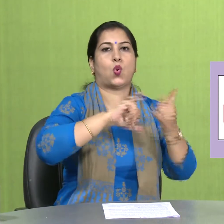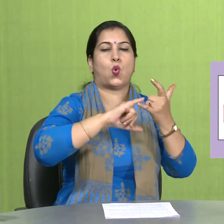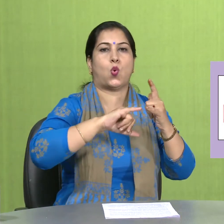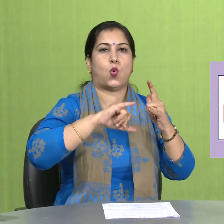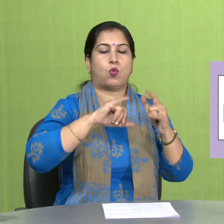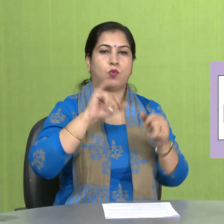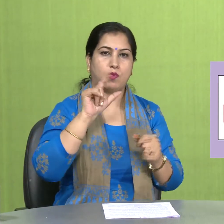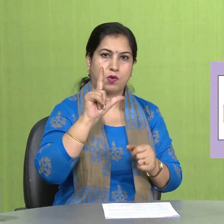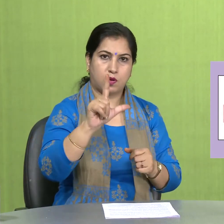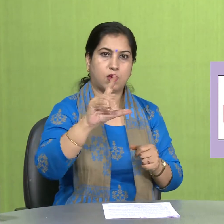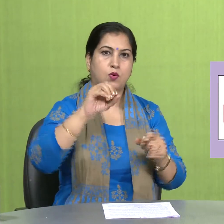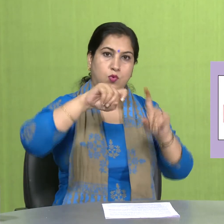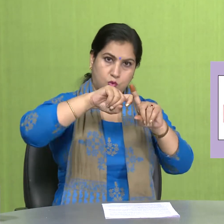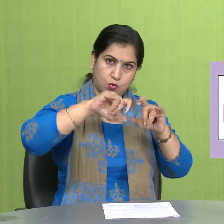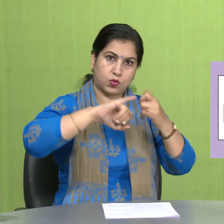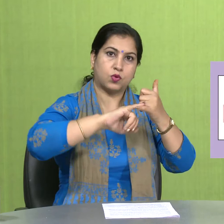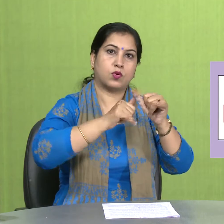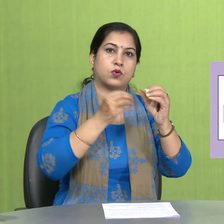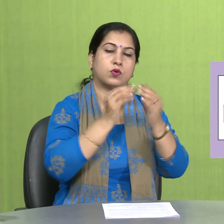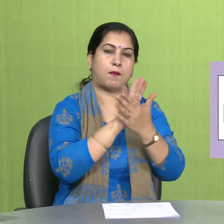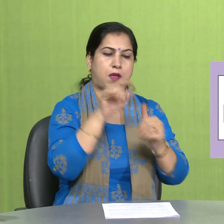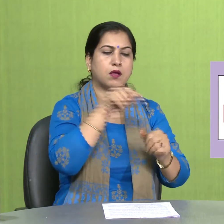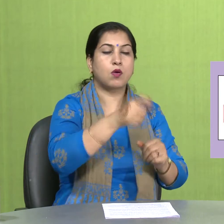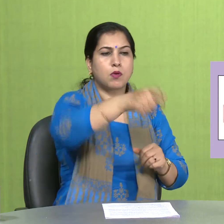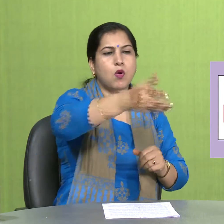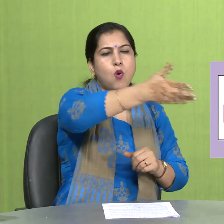Their numbers cannot be more than 550.